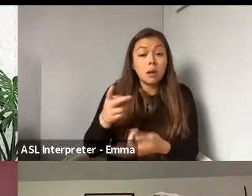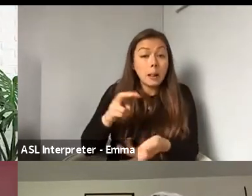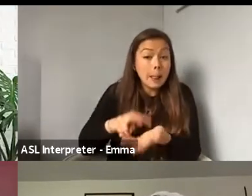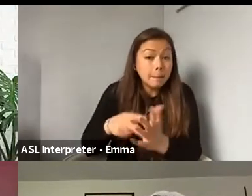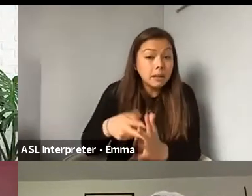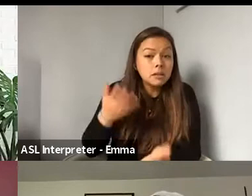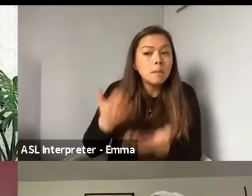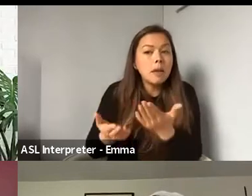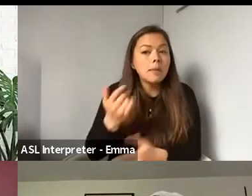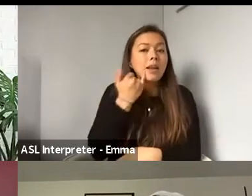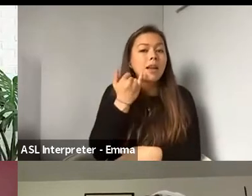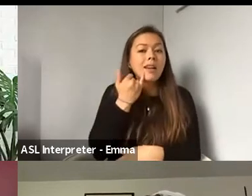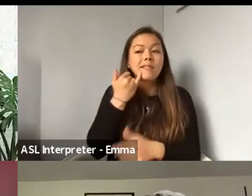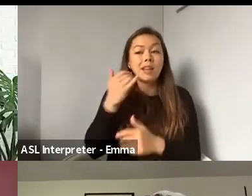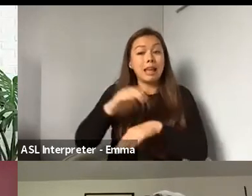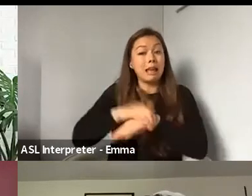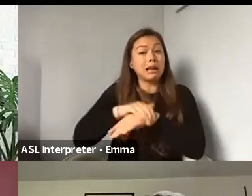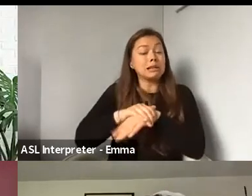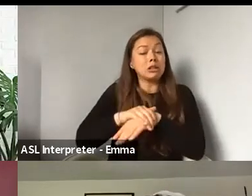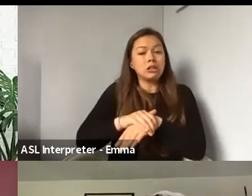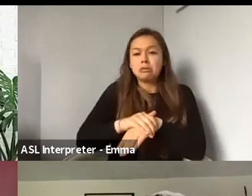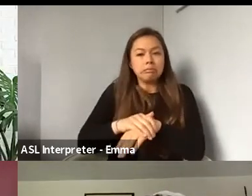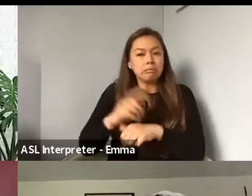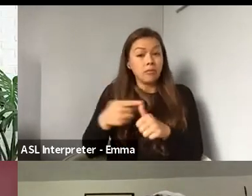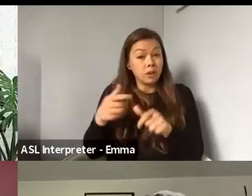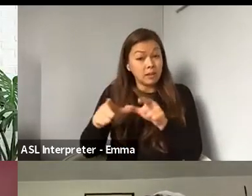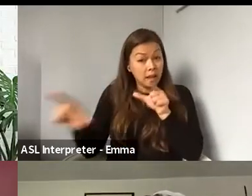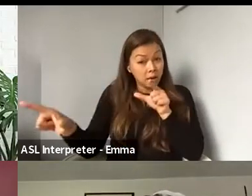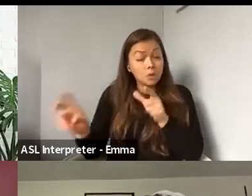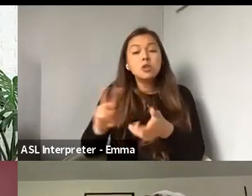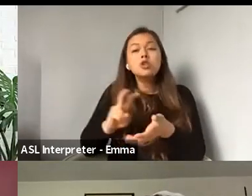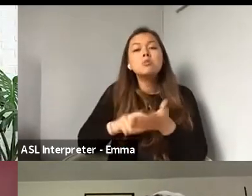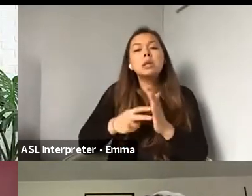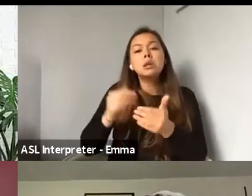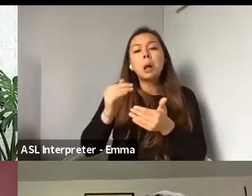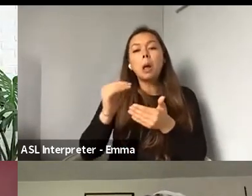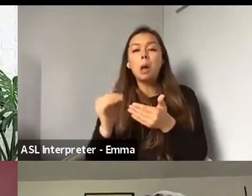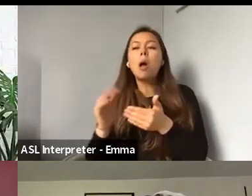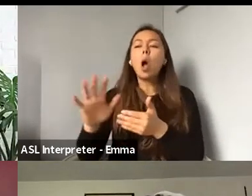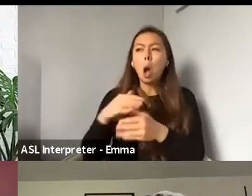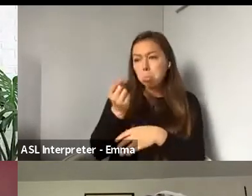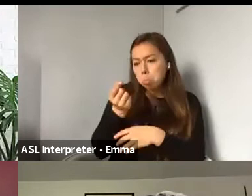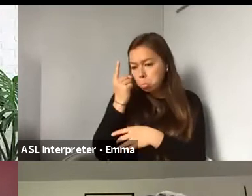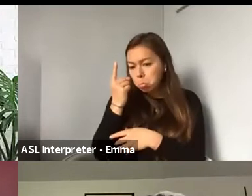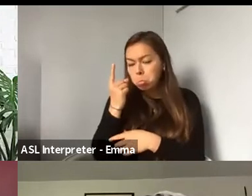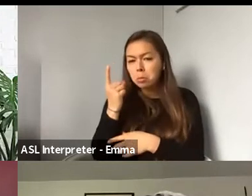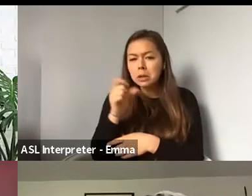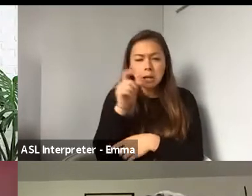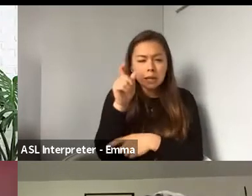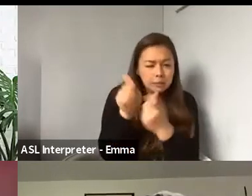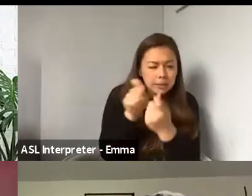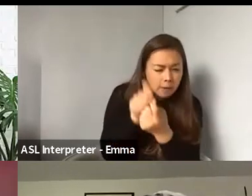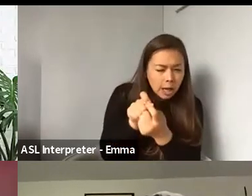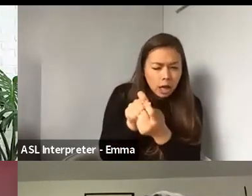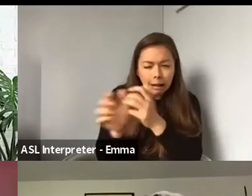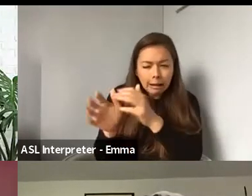language. And so it does necessitate being very specific by what we mean, and that was a priority throughout the